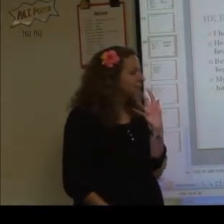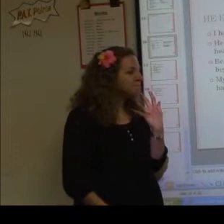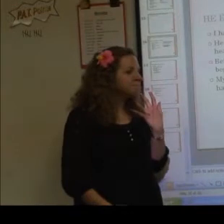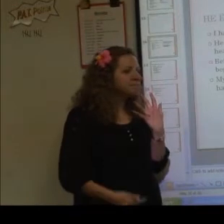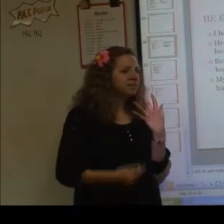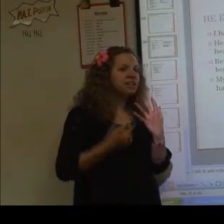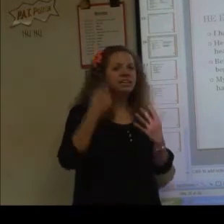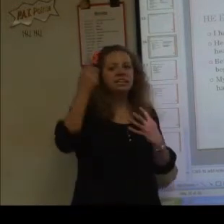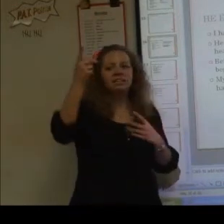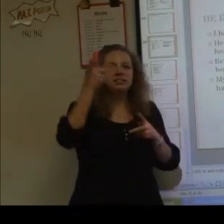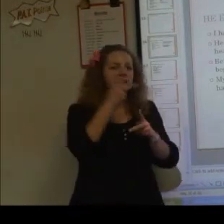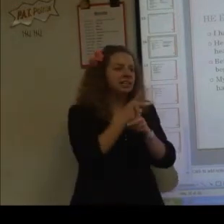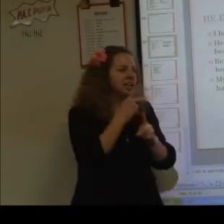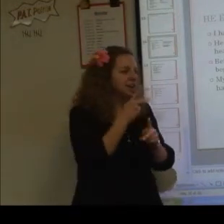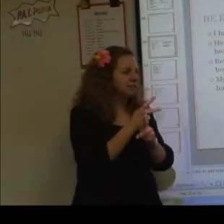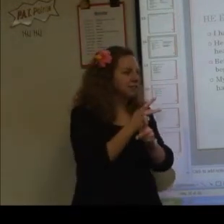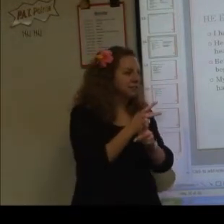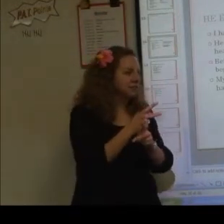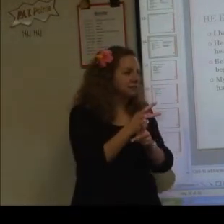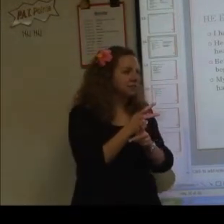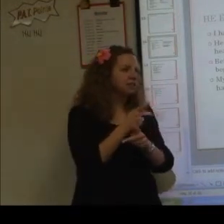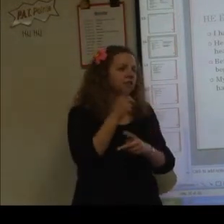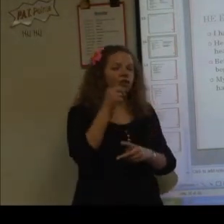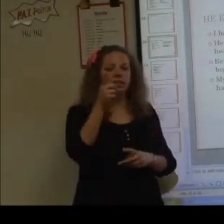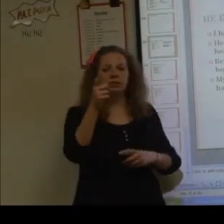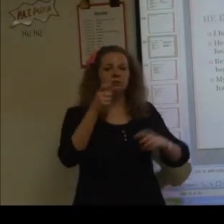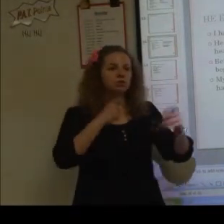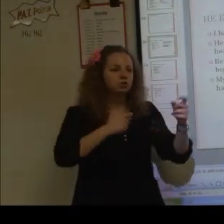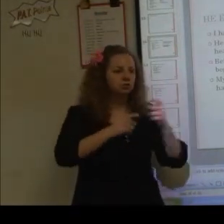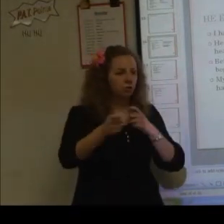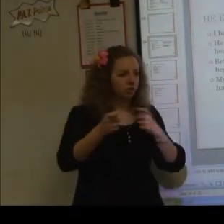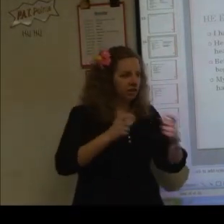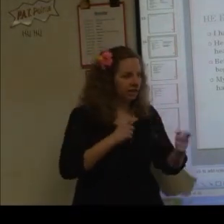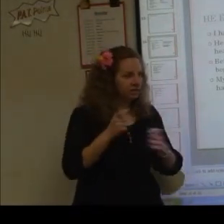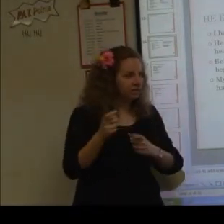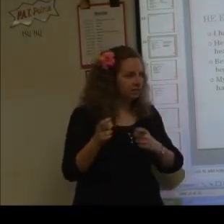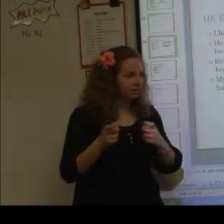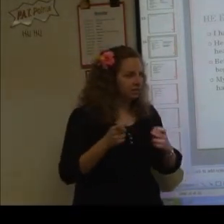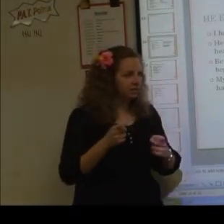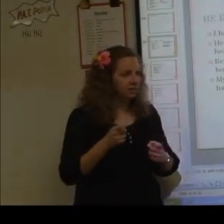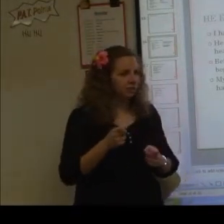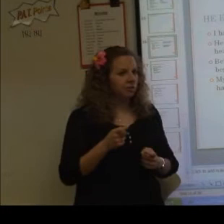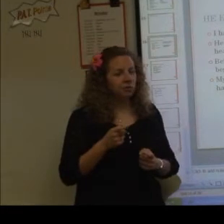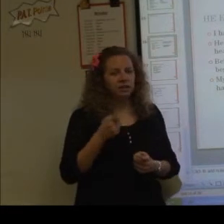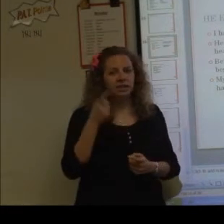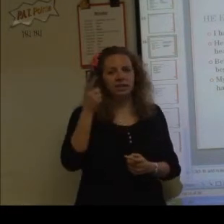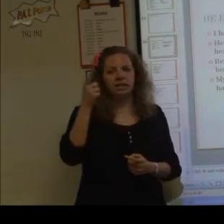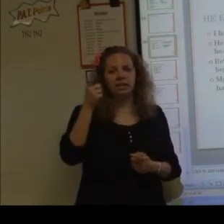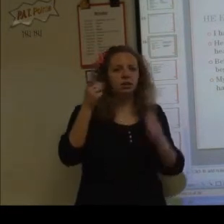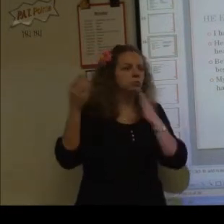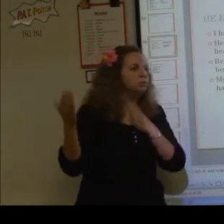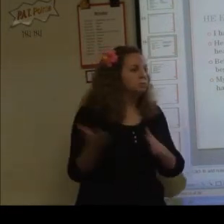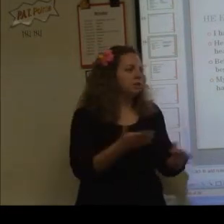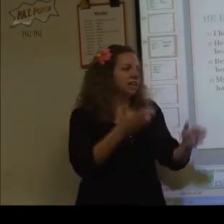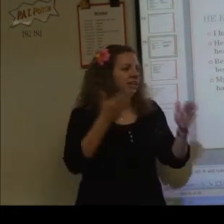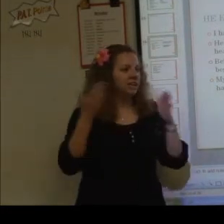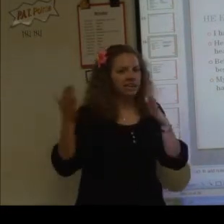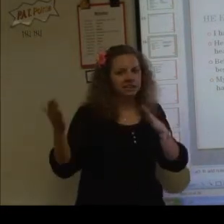am, he's taking care of it, or he was controlling it, or he was planning it,